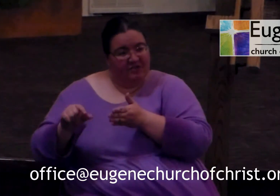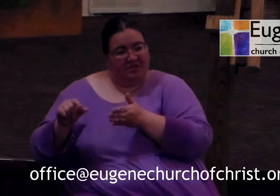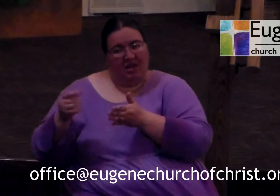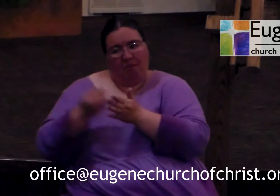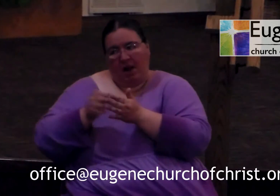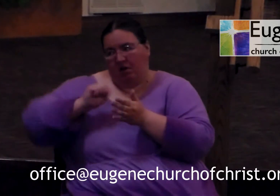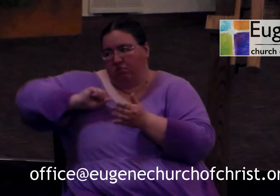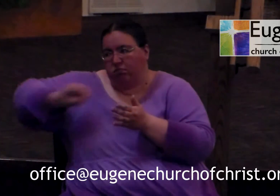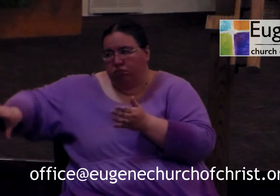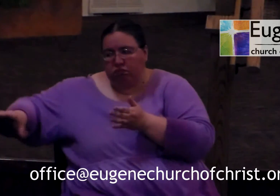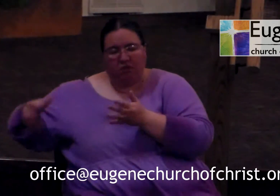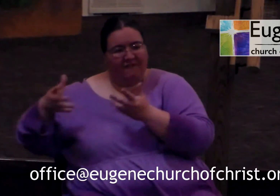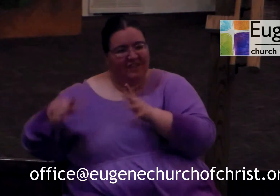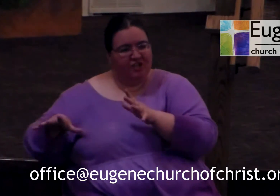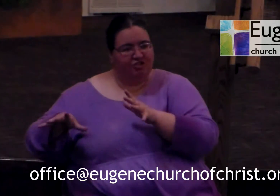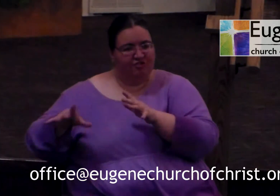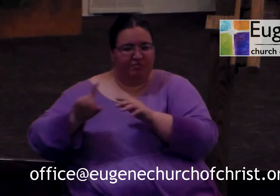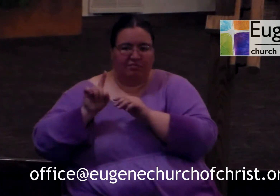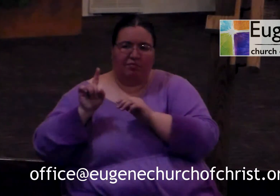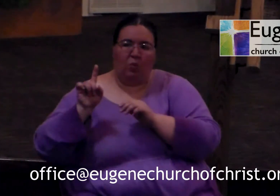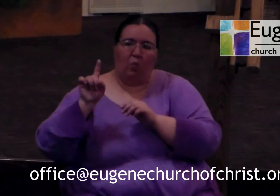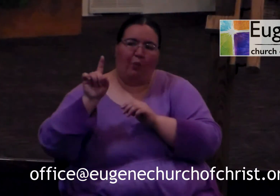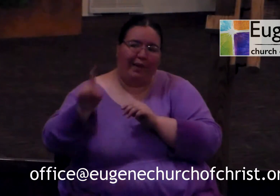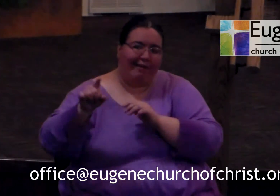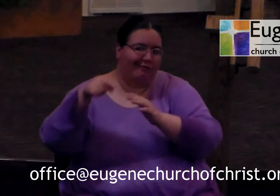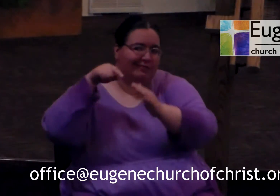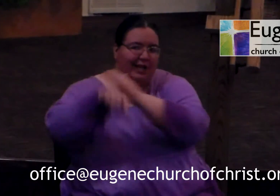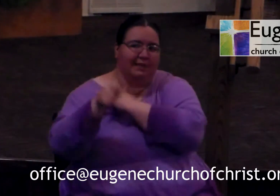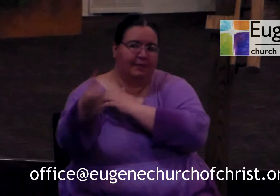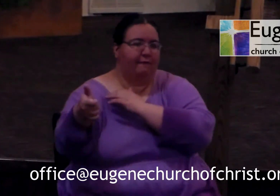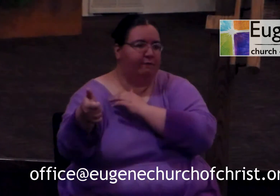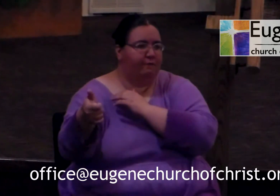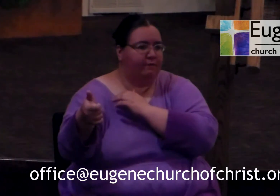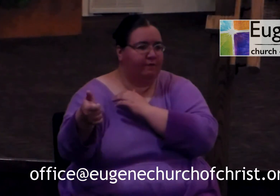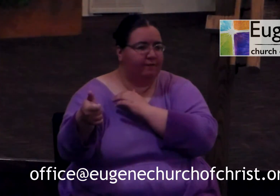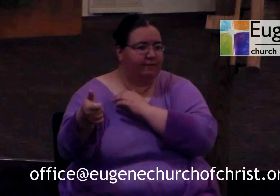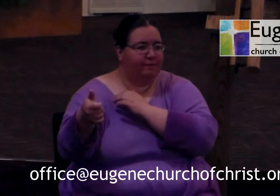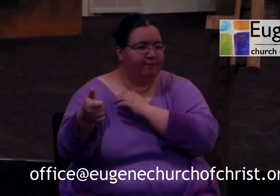Now, there are those that will look at what Judas did and they will say, good.